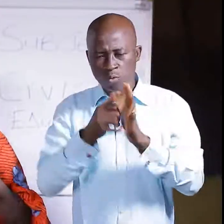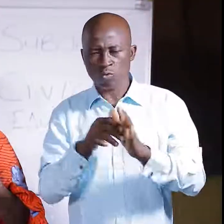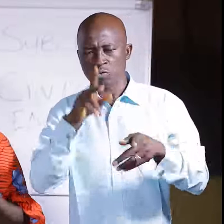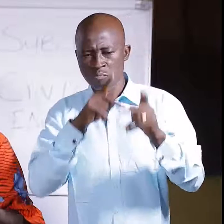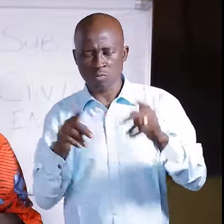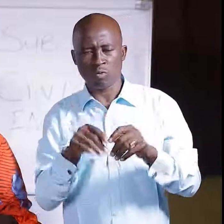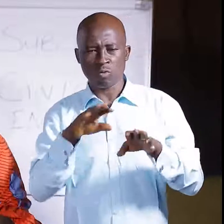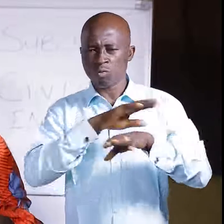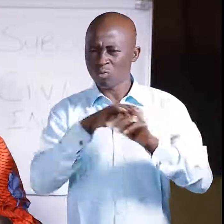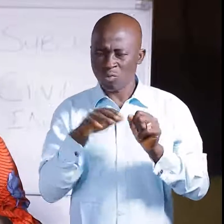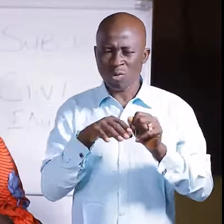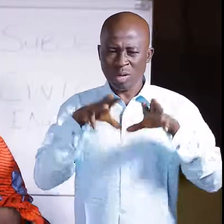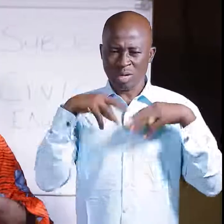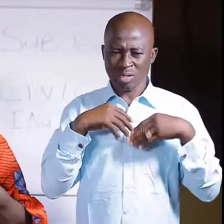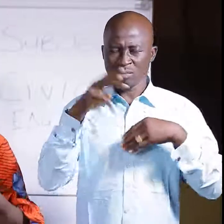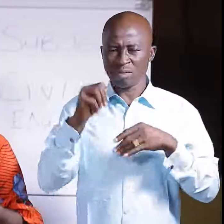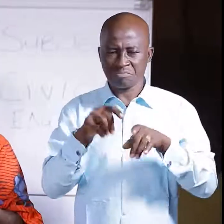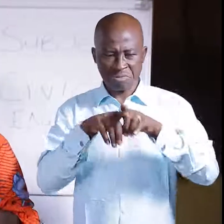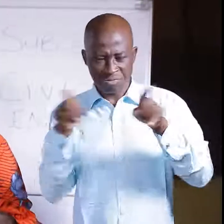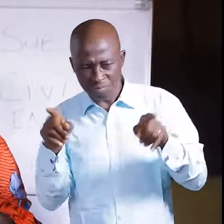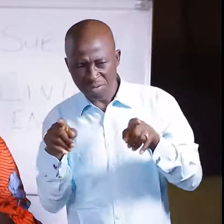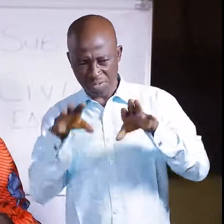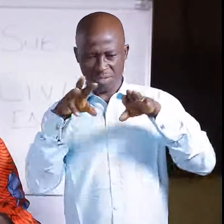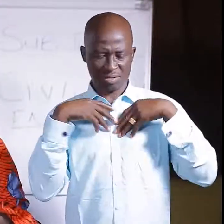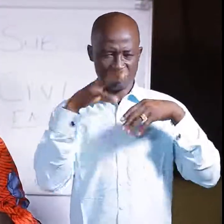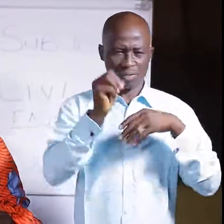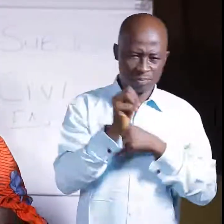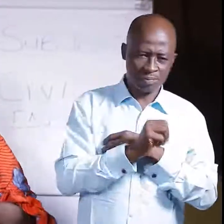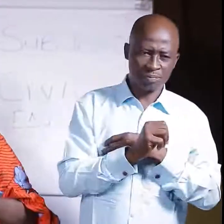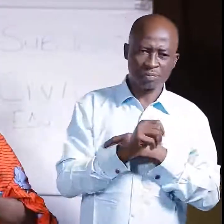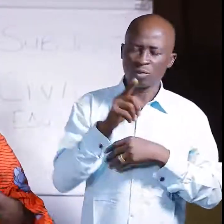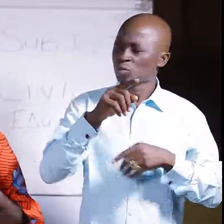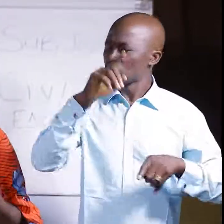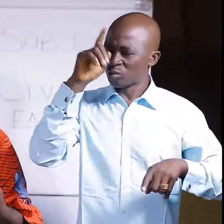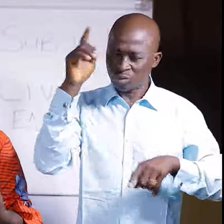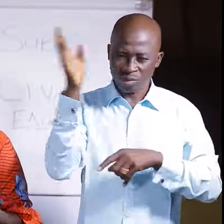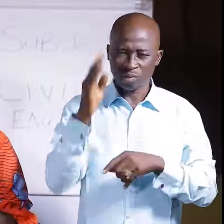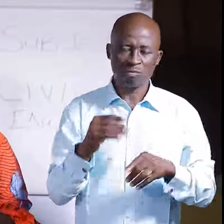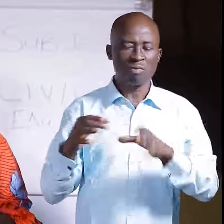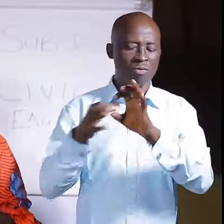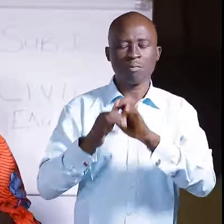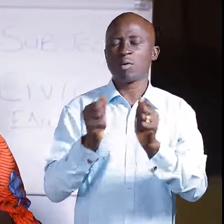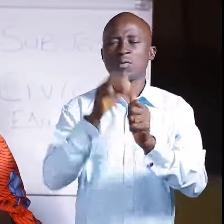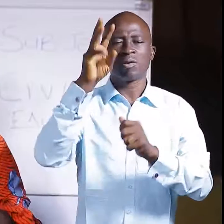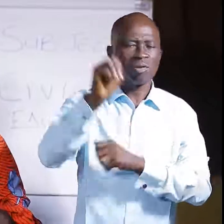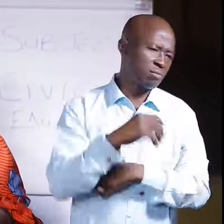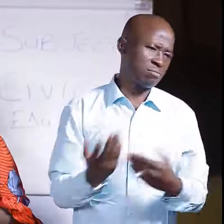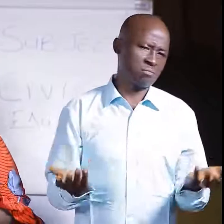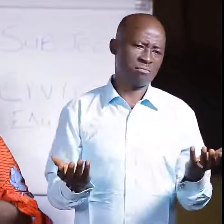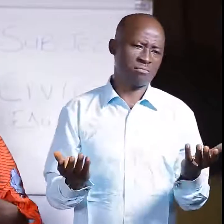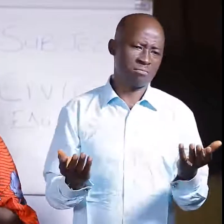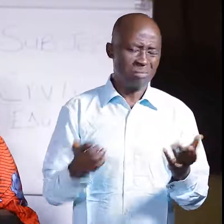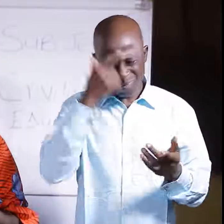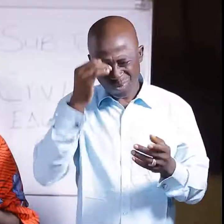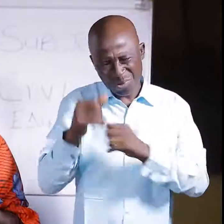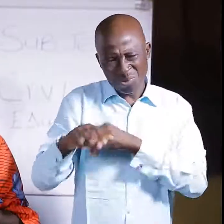not appreciate their difference and accept their differences, you will not be able to cooperate with them because you